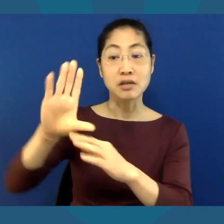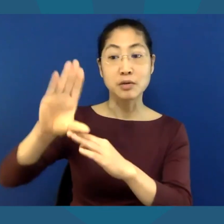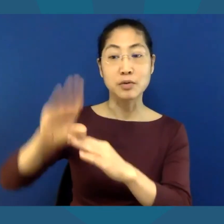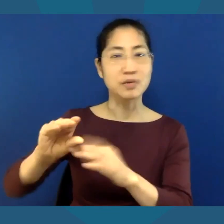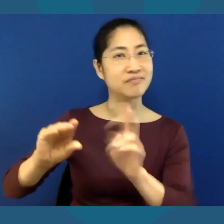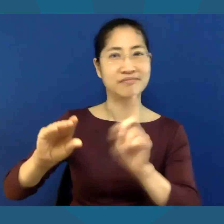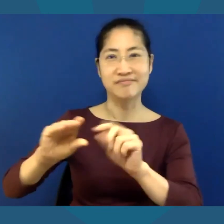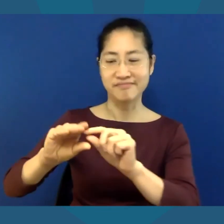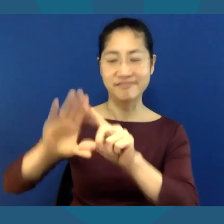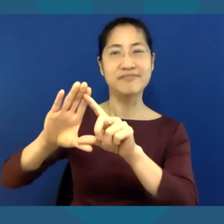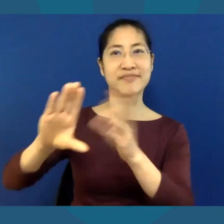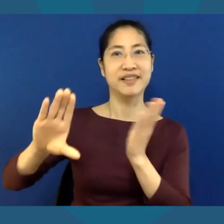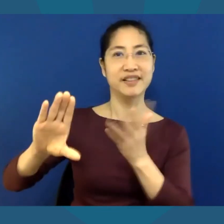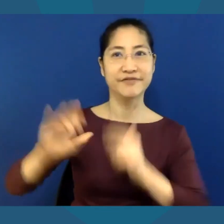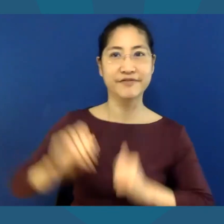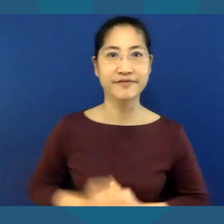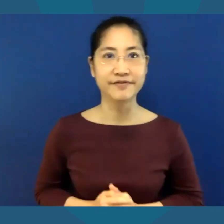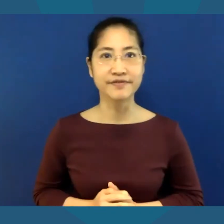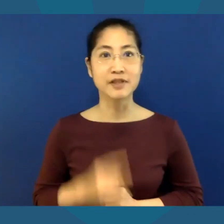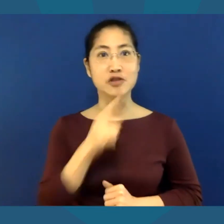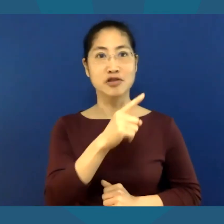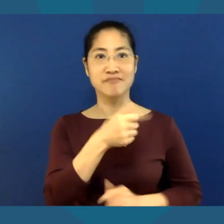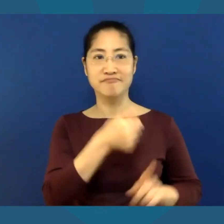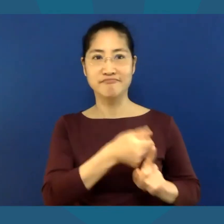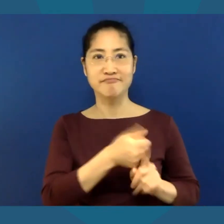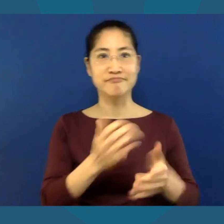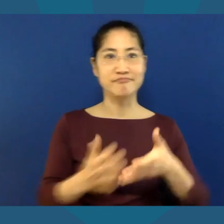defunding of public education.